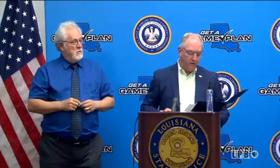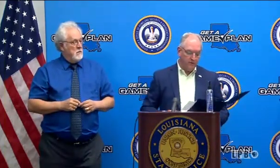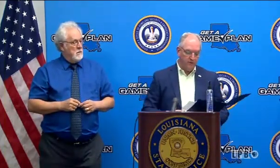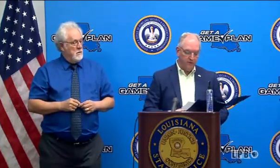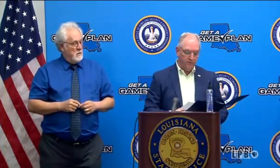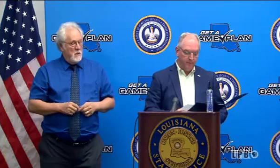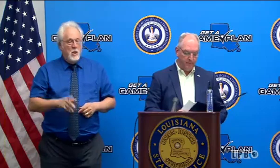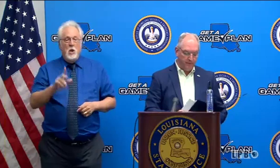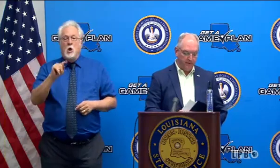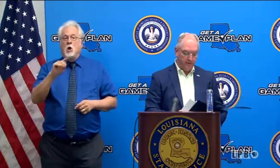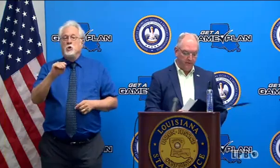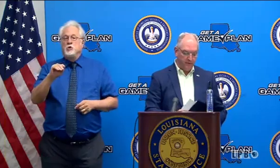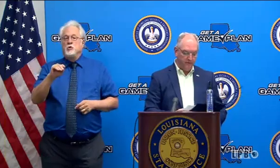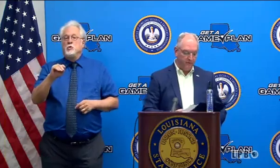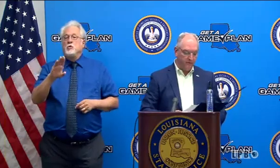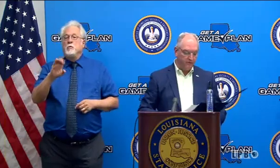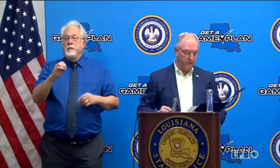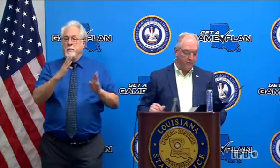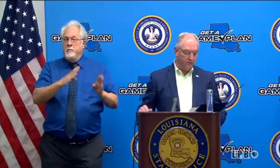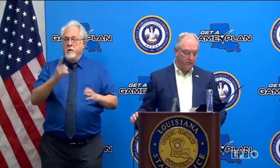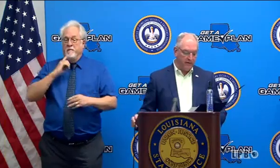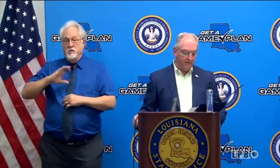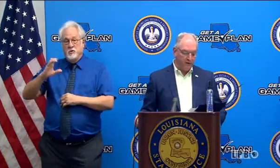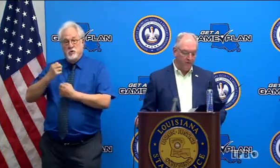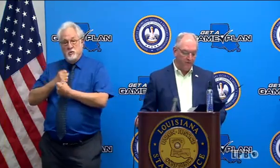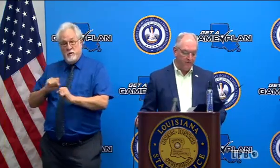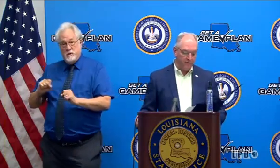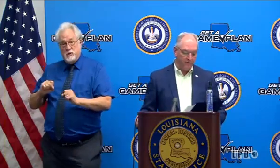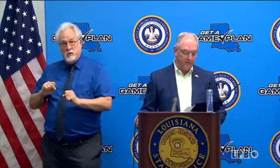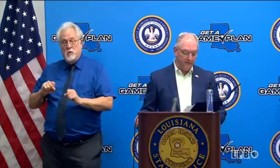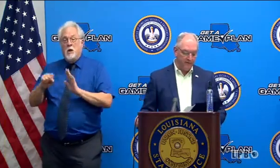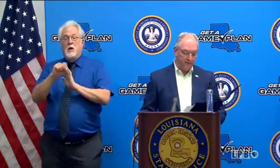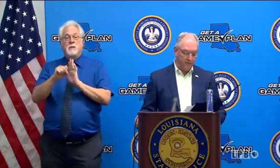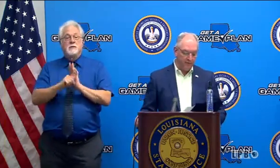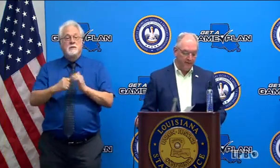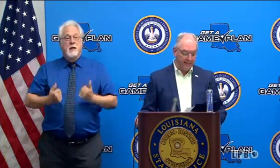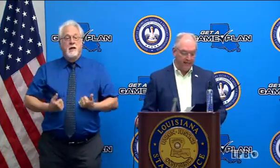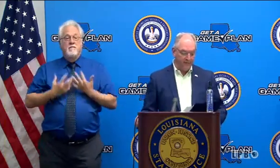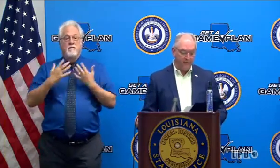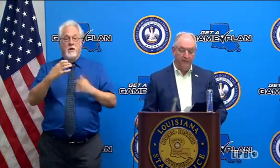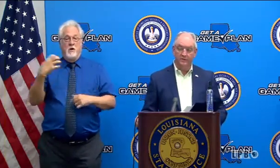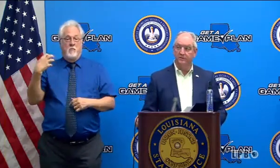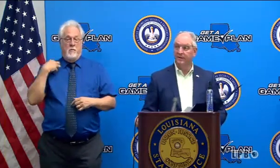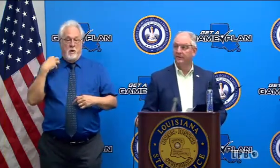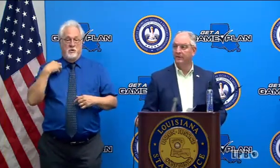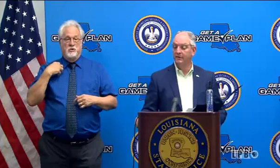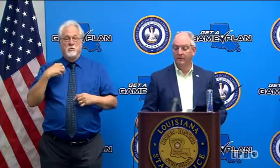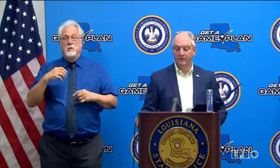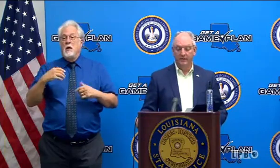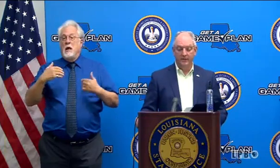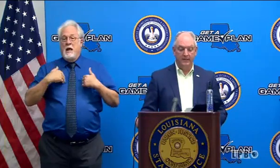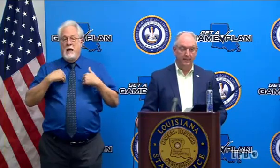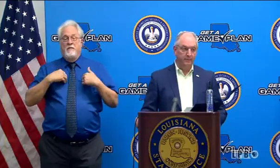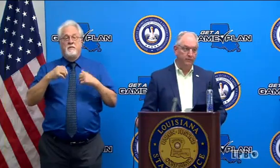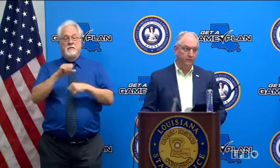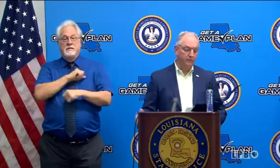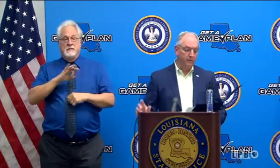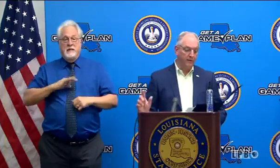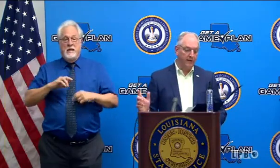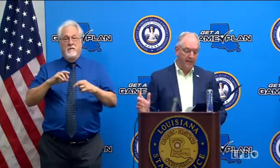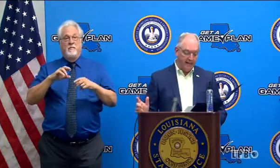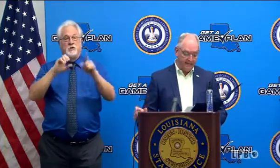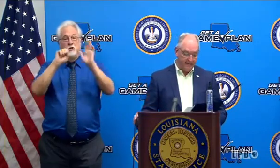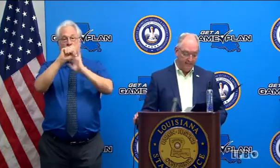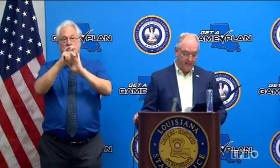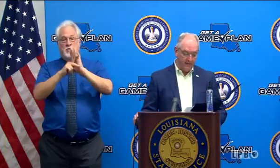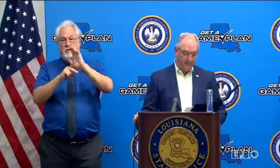In order to be prepared to do search and rescue, the State Fire Marshal's Office has deployed staff from Region 7 up in